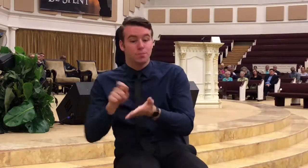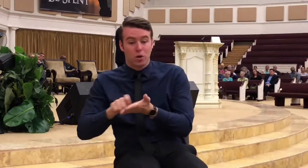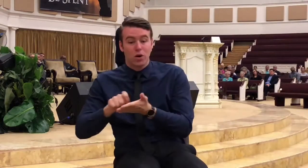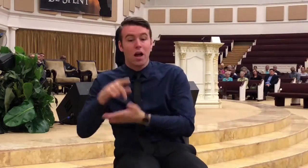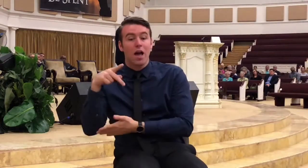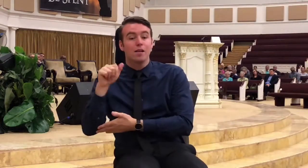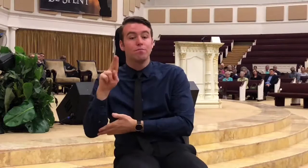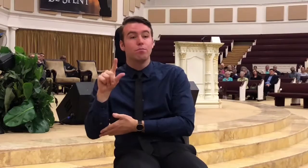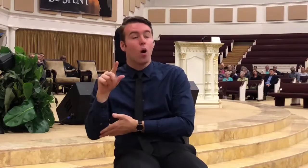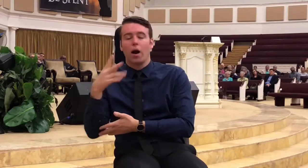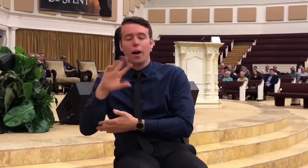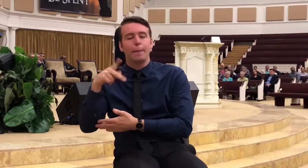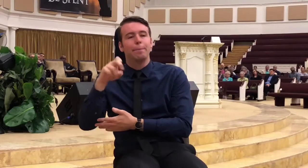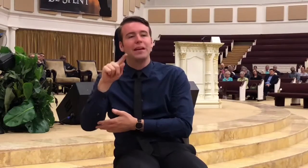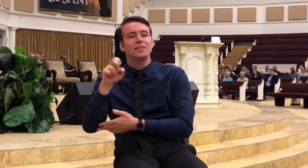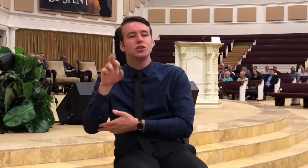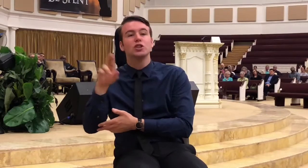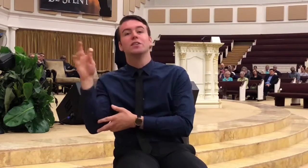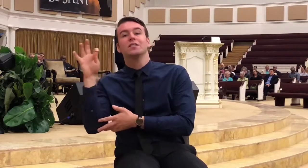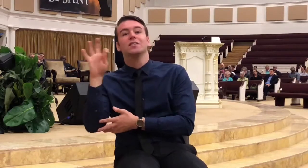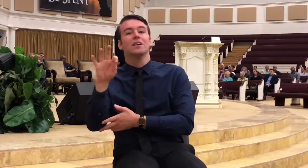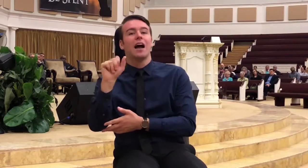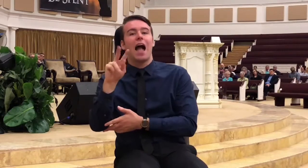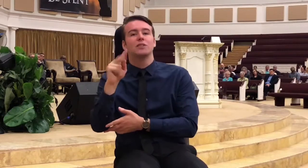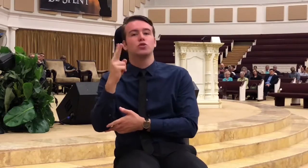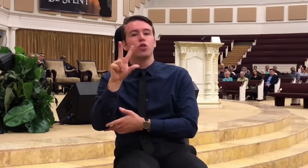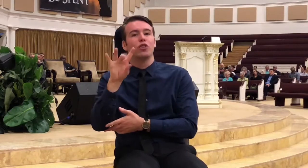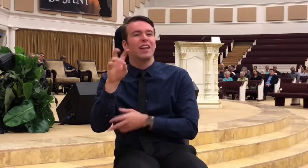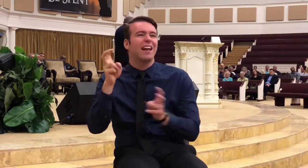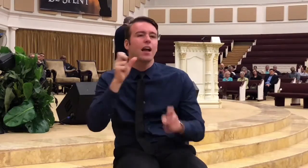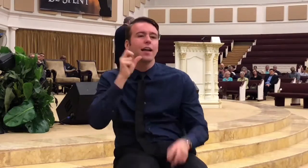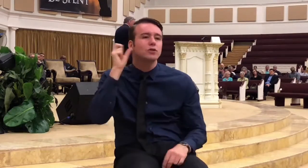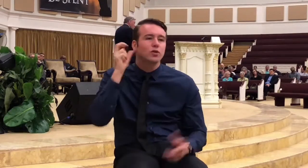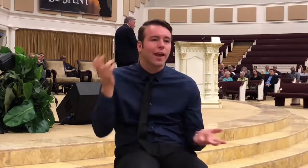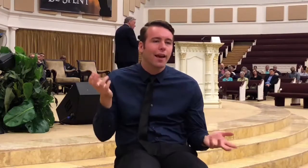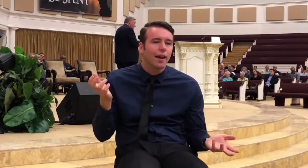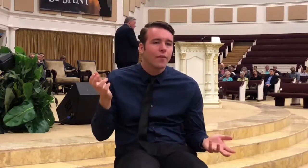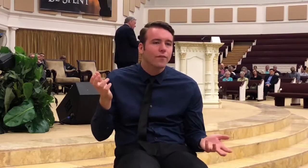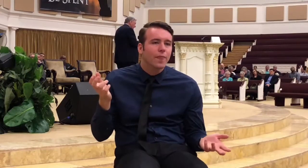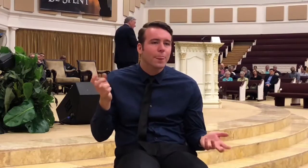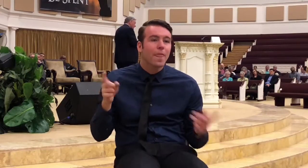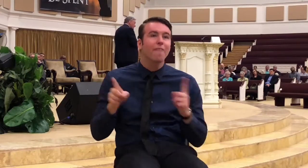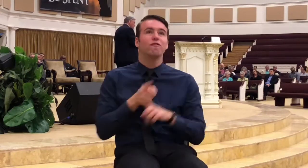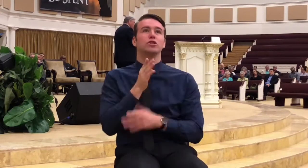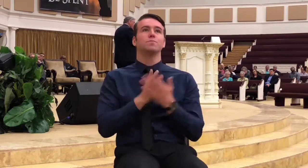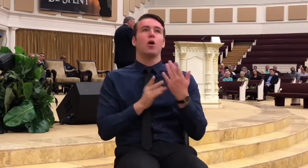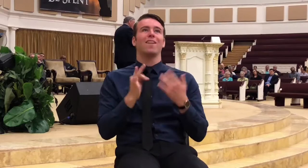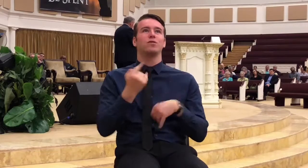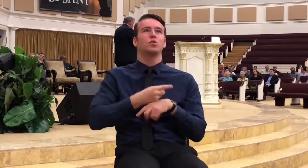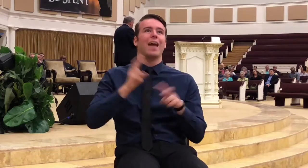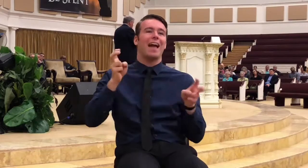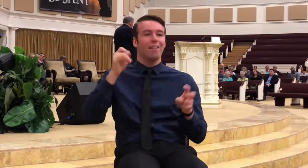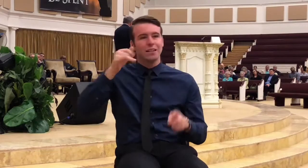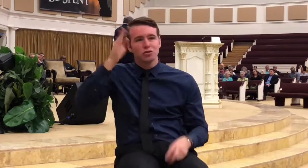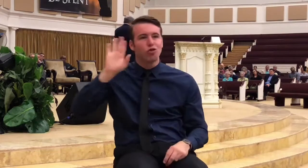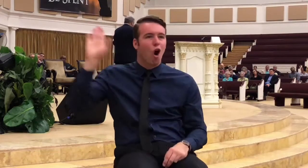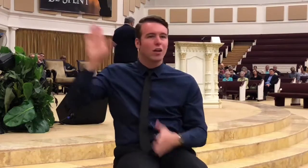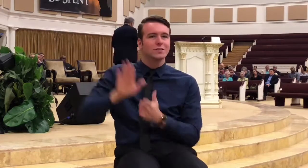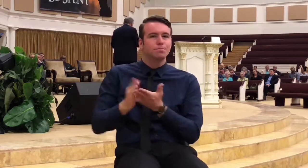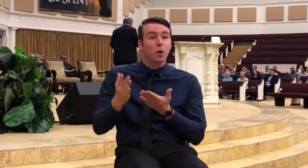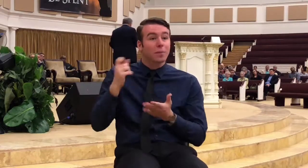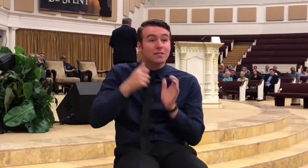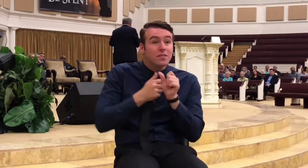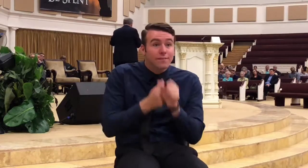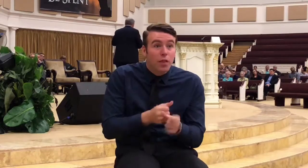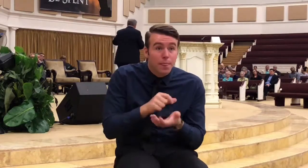preached Acts 2:38 just yesterday, or even in the first part of today, because